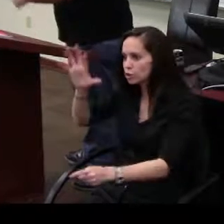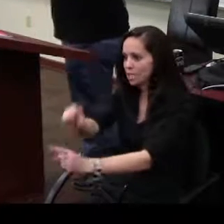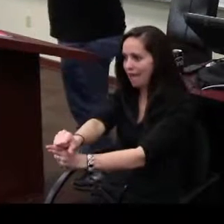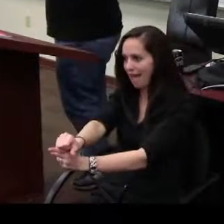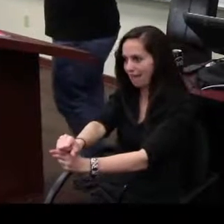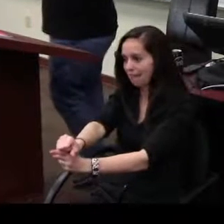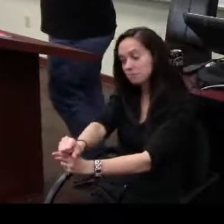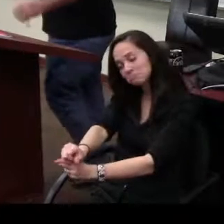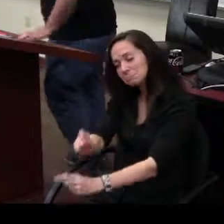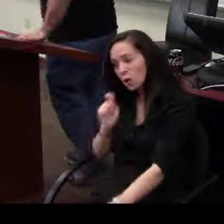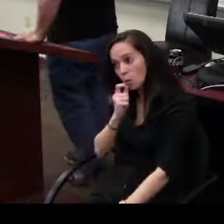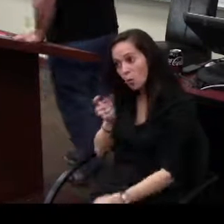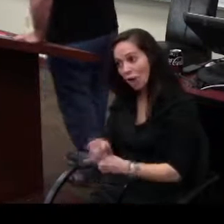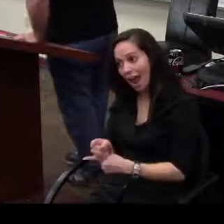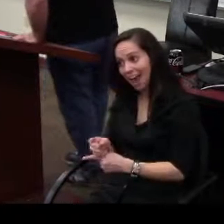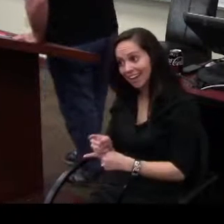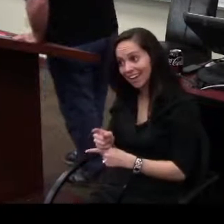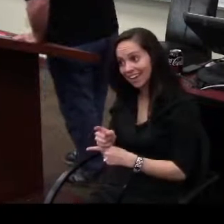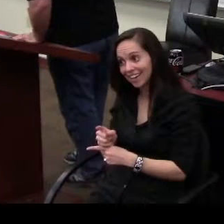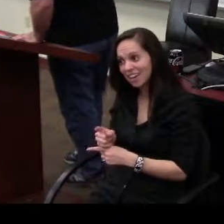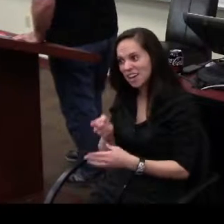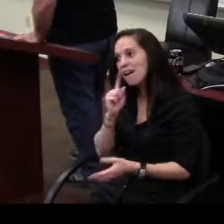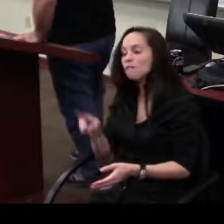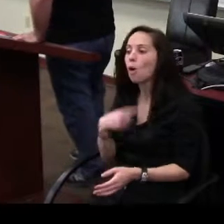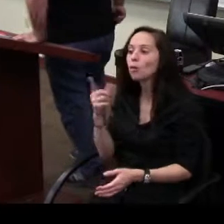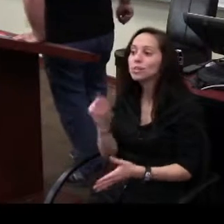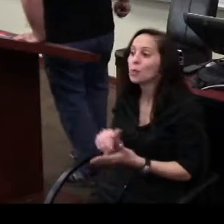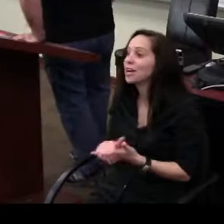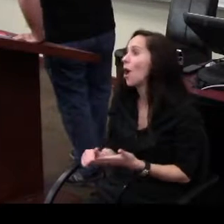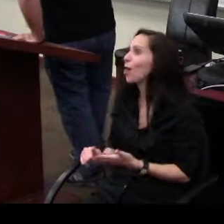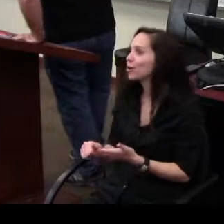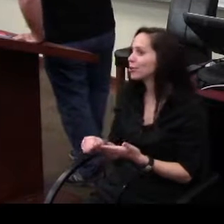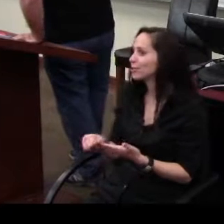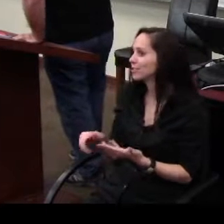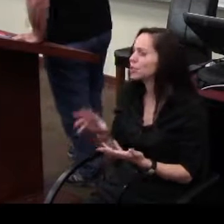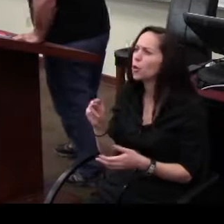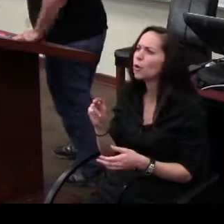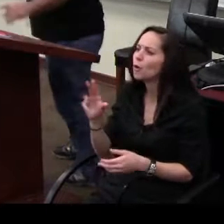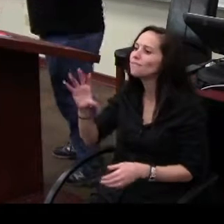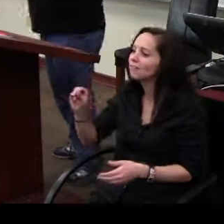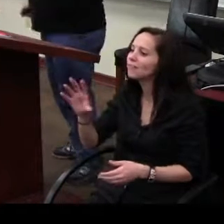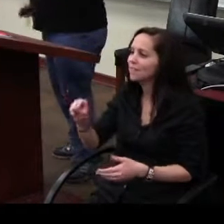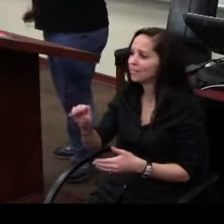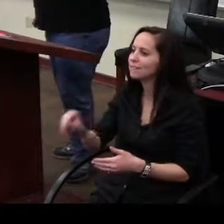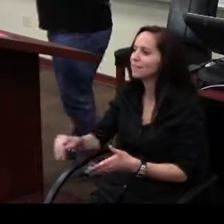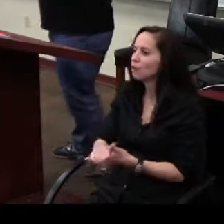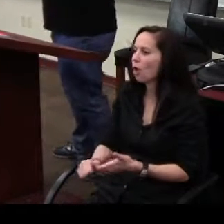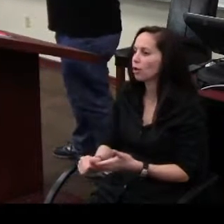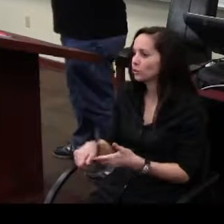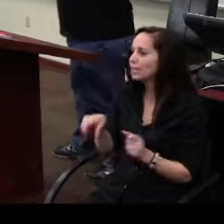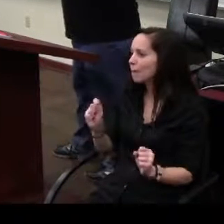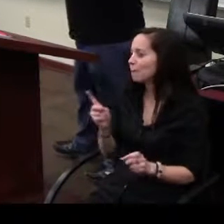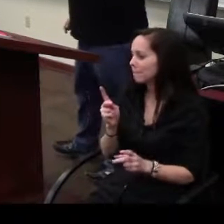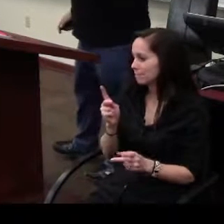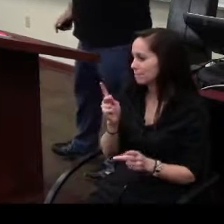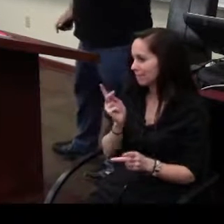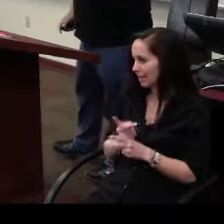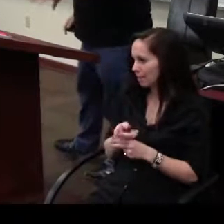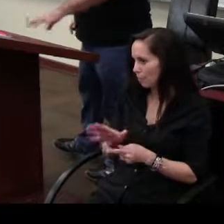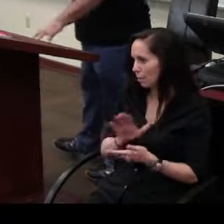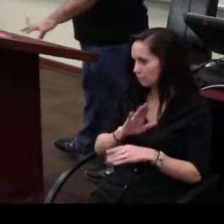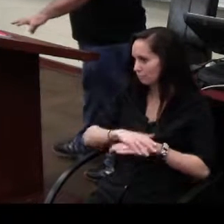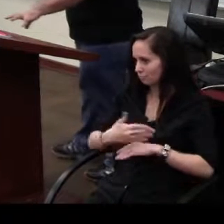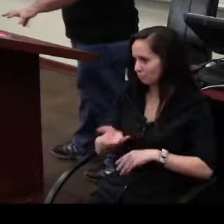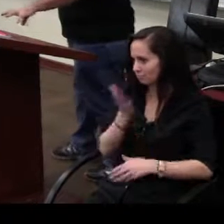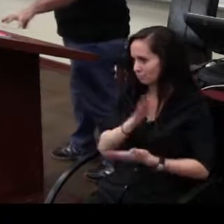okay? Very cool, right? Yeah. Only $20, it can be yours. No, $50, it can be yours, right? Now, this